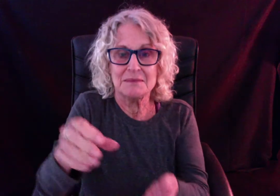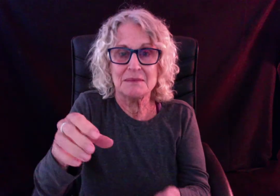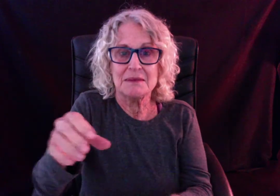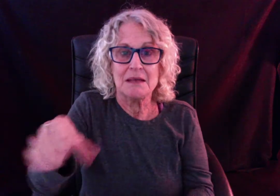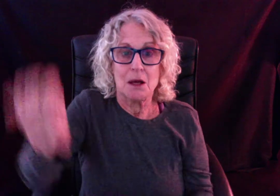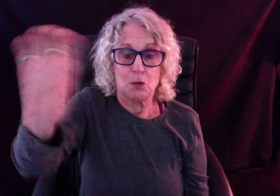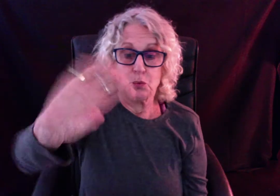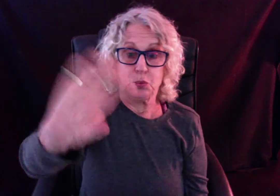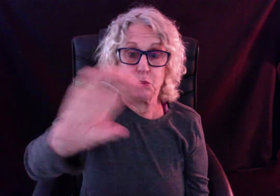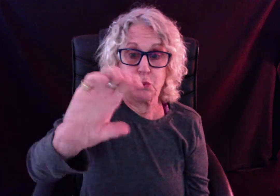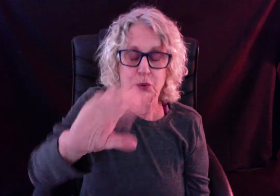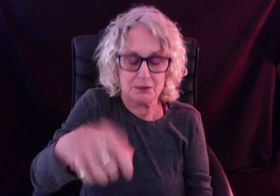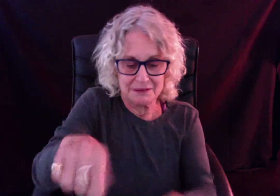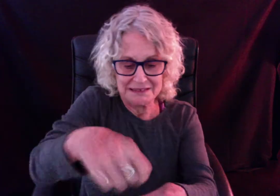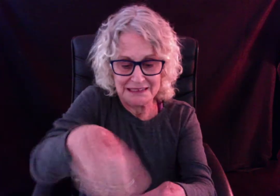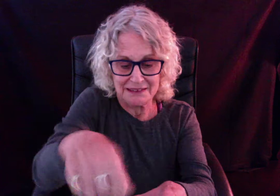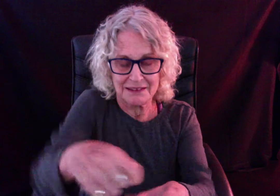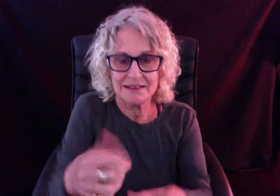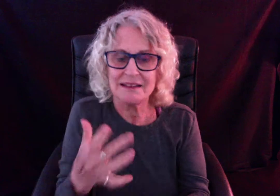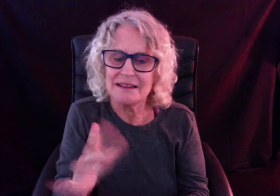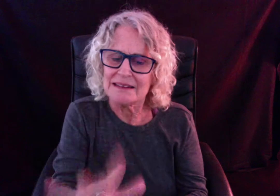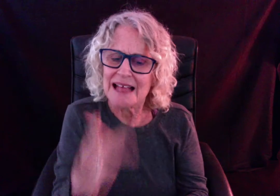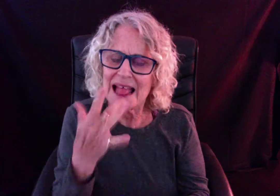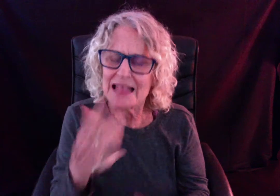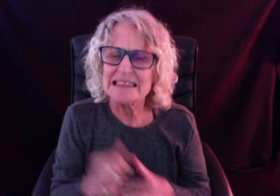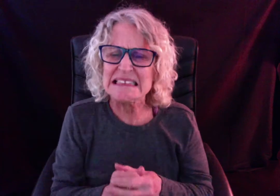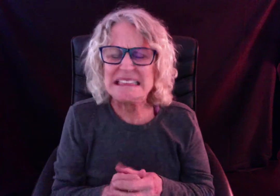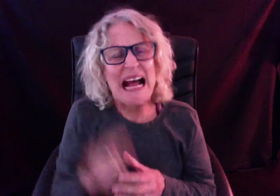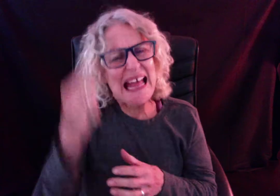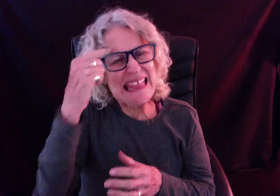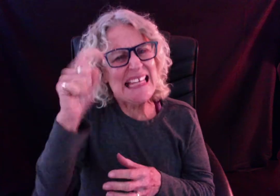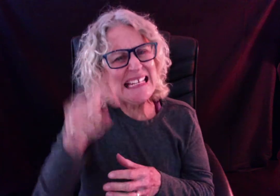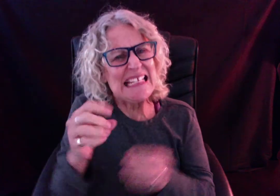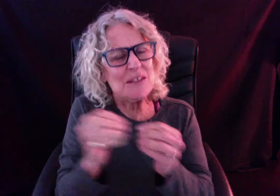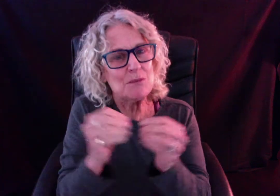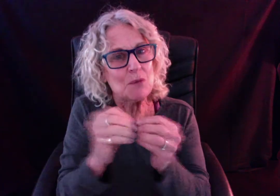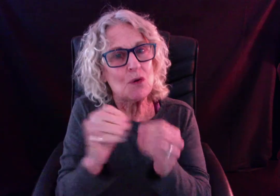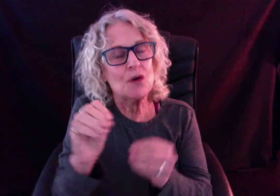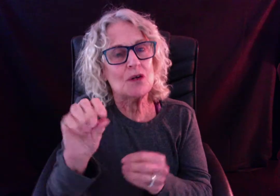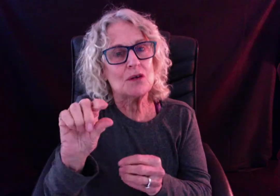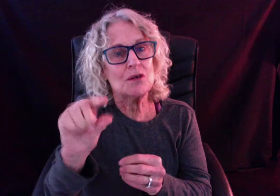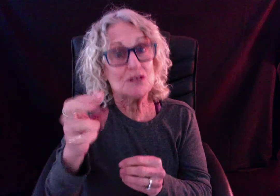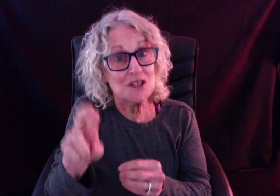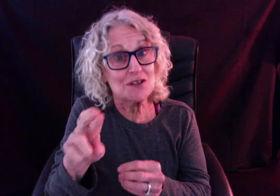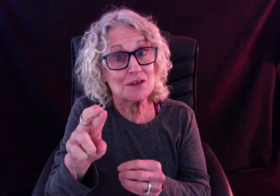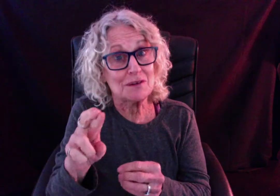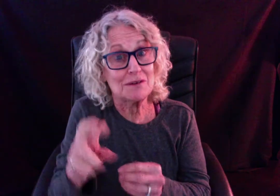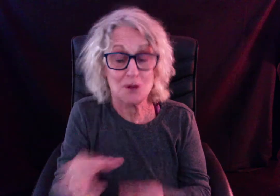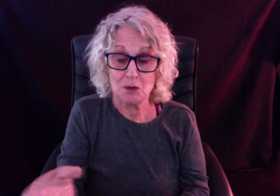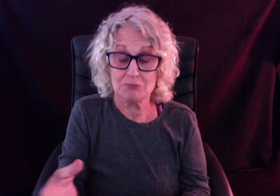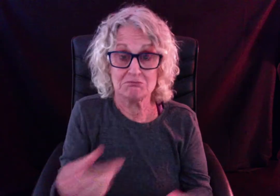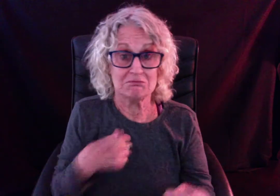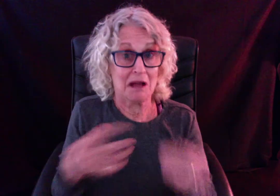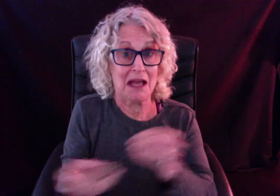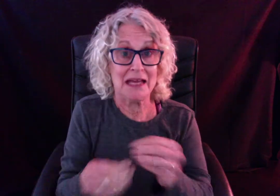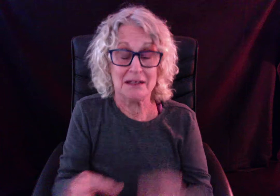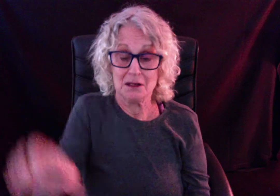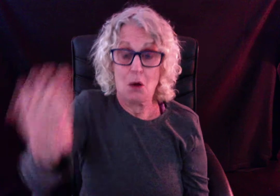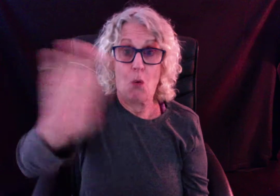and I tasted it and I went, I think it needs a little bit more ginger. So I added more ginger. Tasted it again. Yeah,